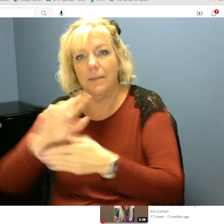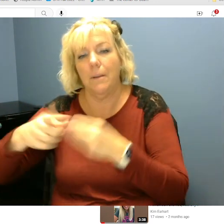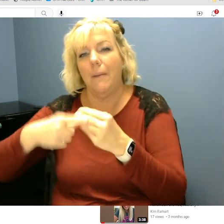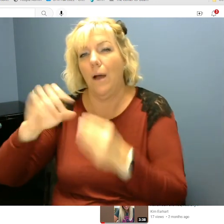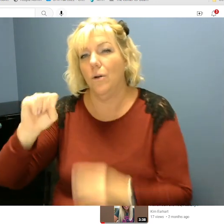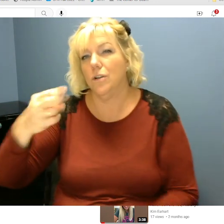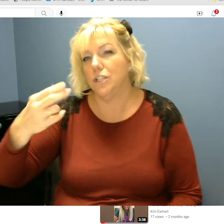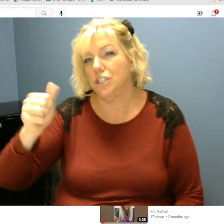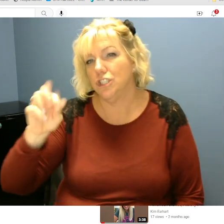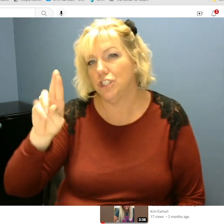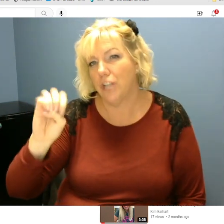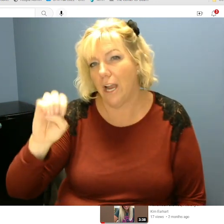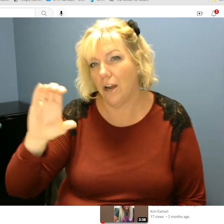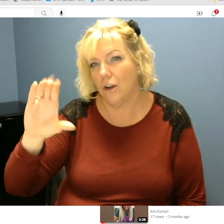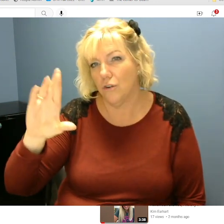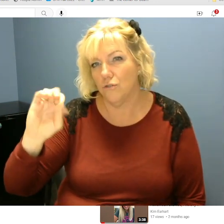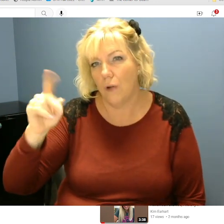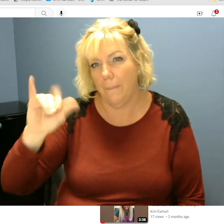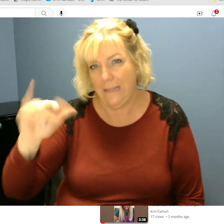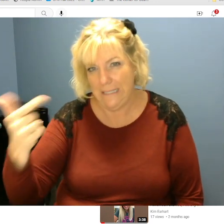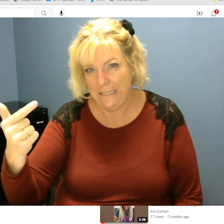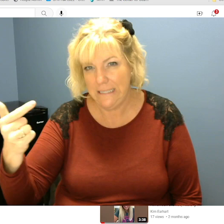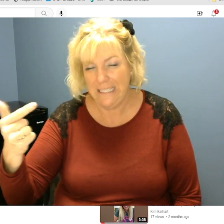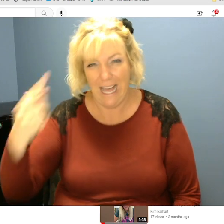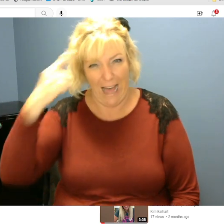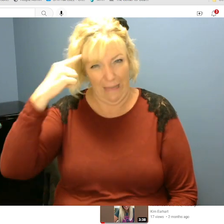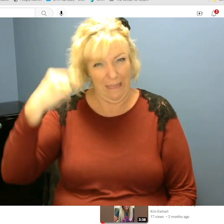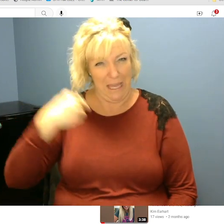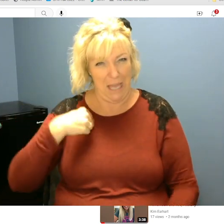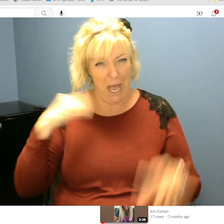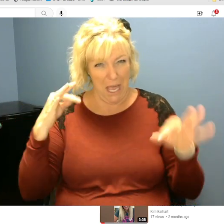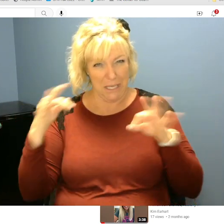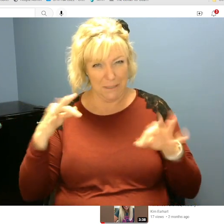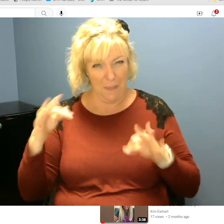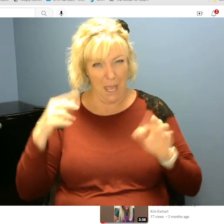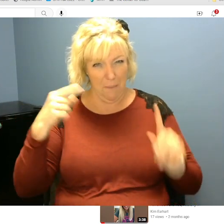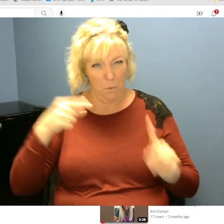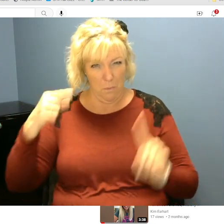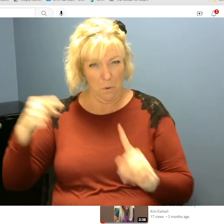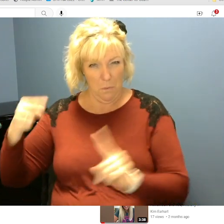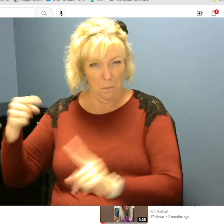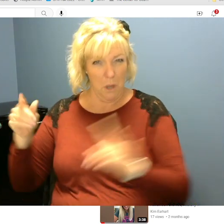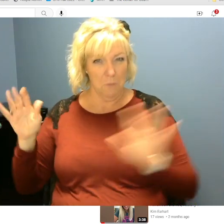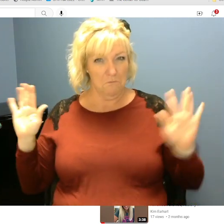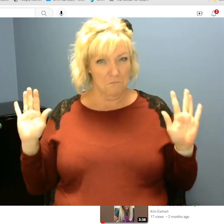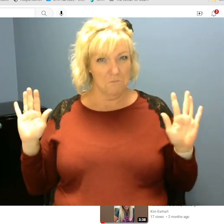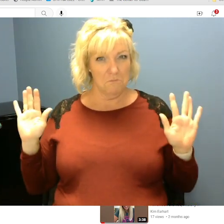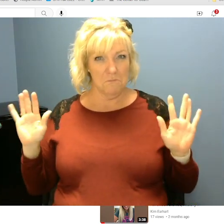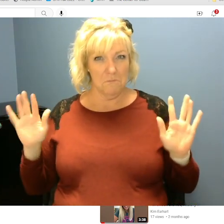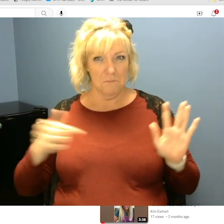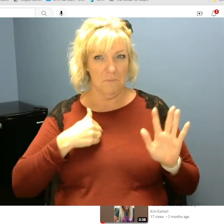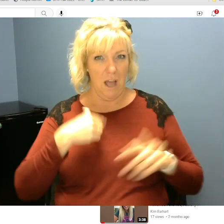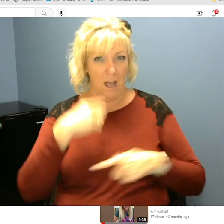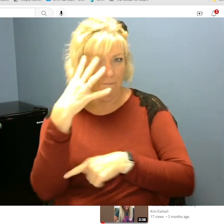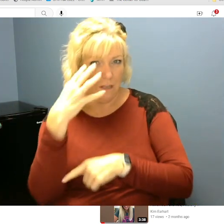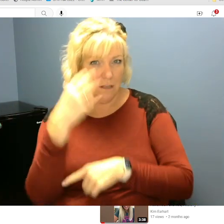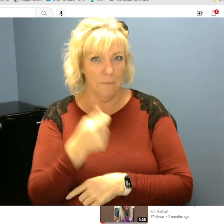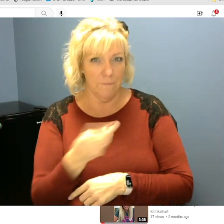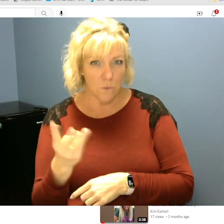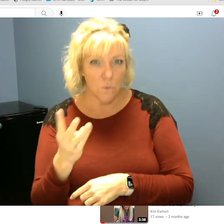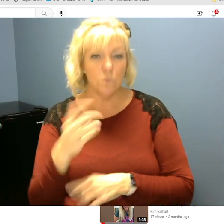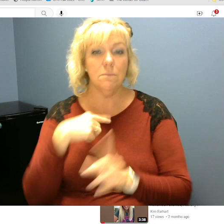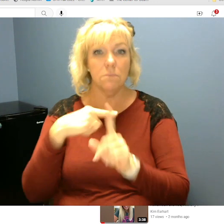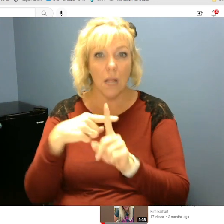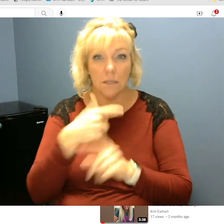So I think I've hit all the points on that outline in these couple little videos between the